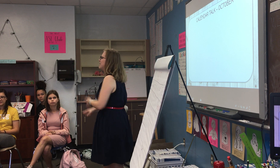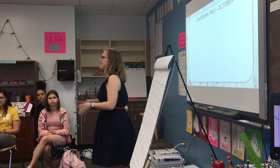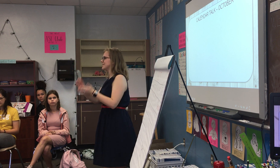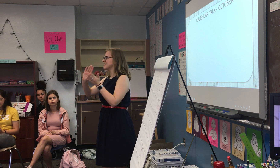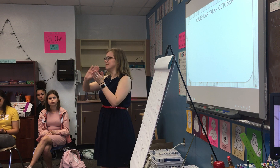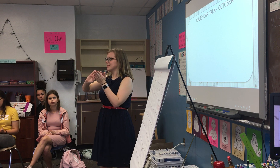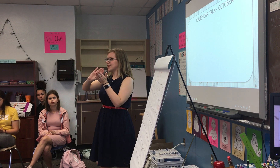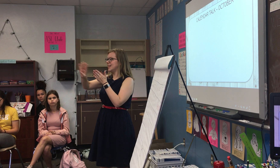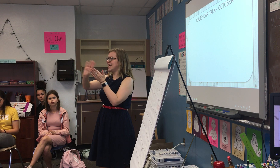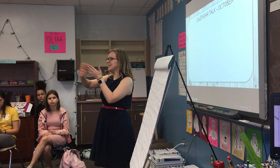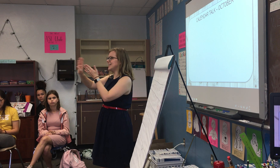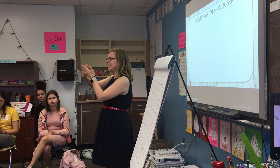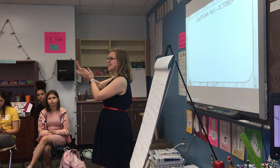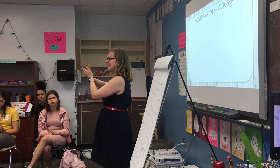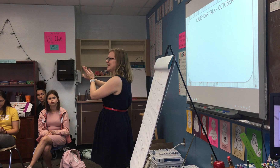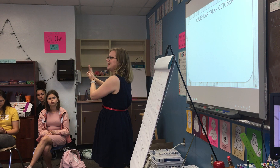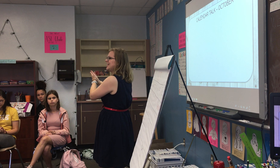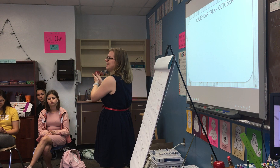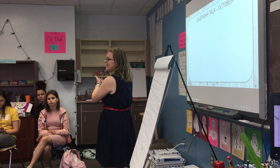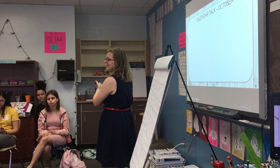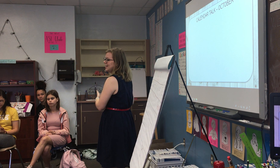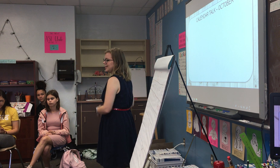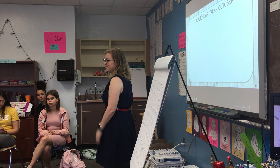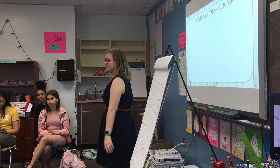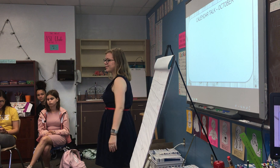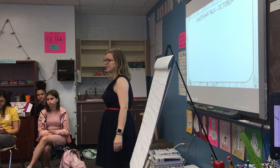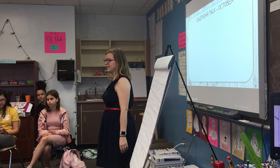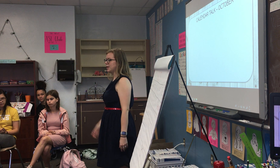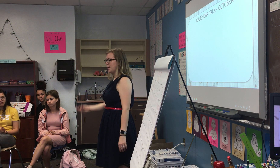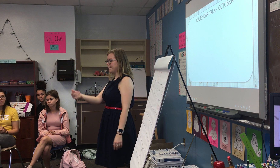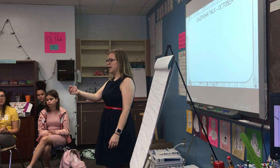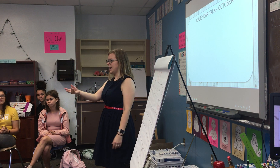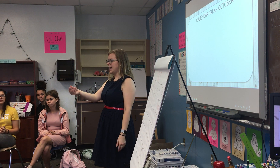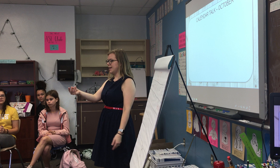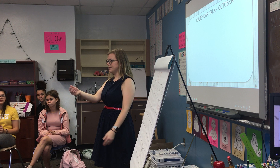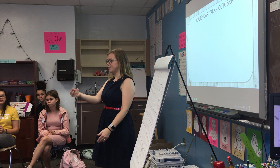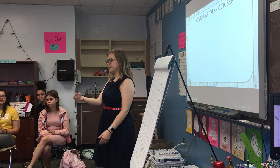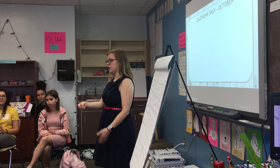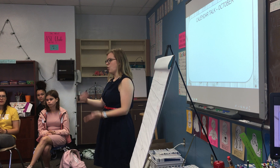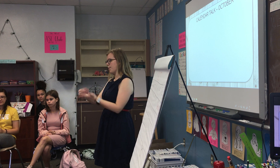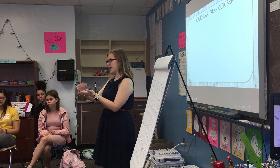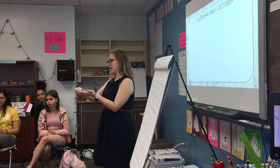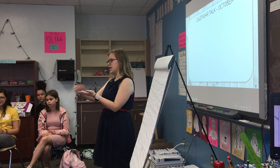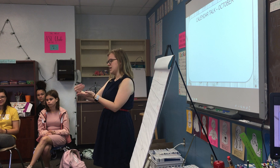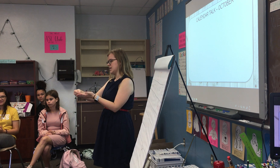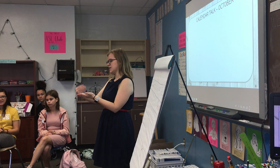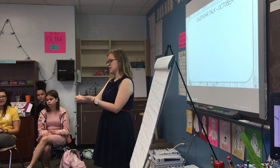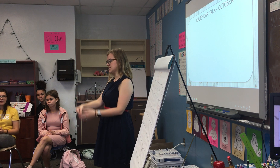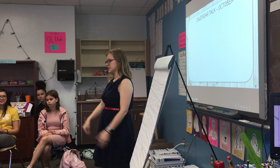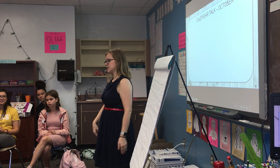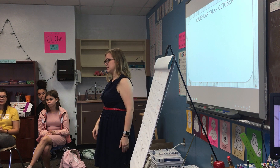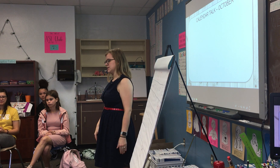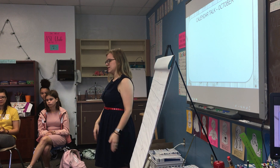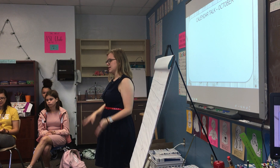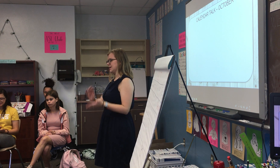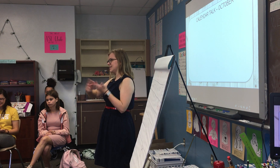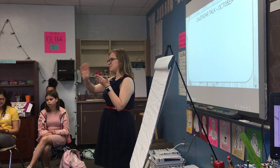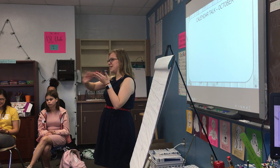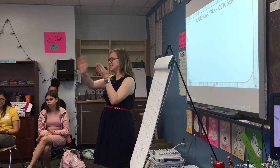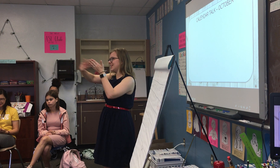means clean. What about money then? Money or money. Okay, do it like this. Because this